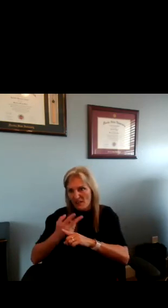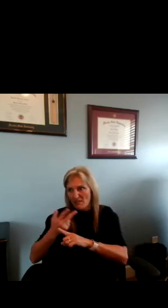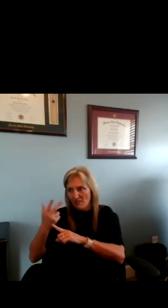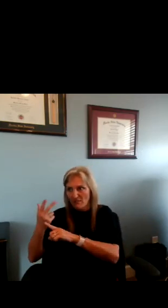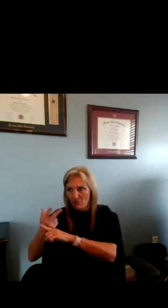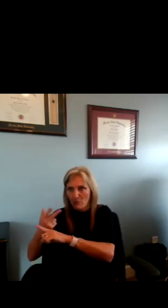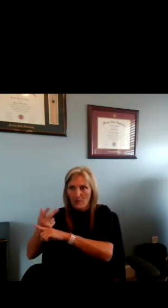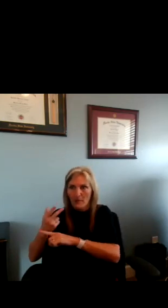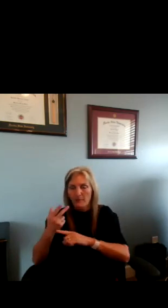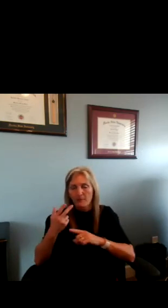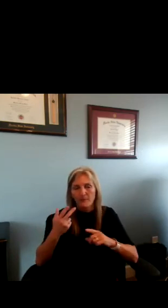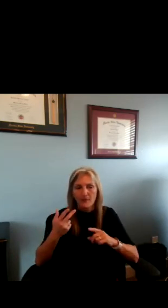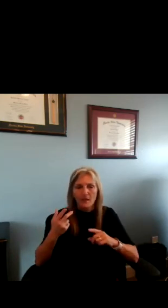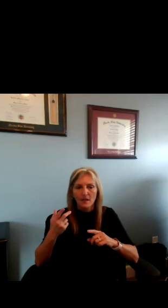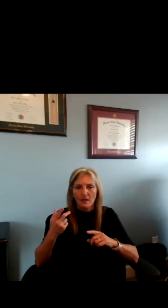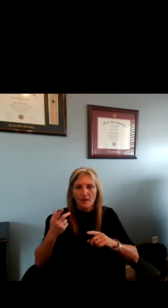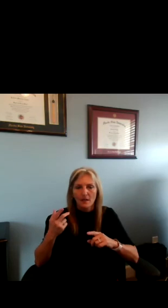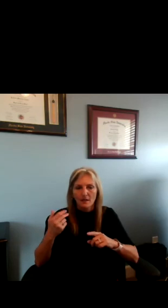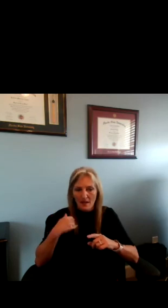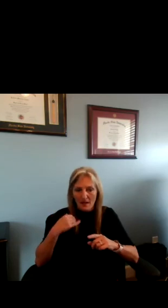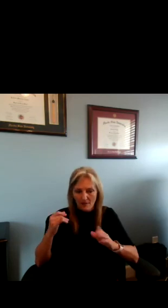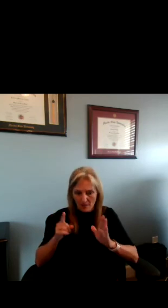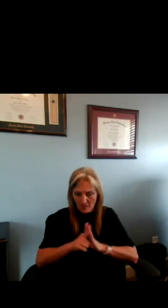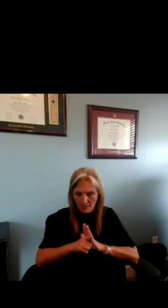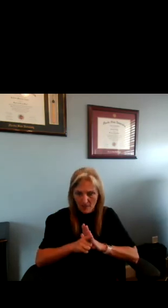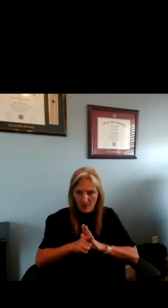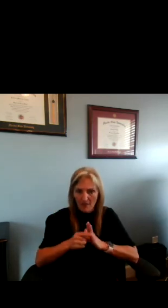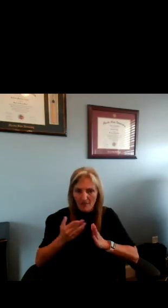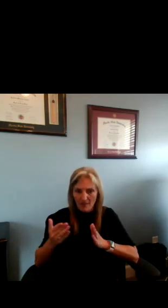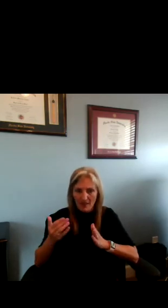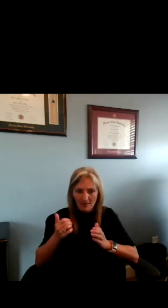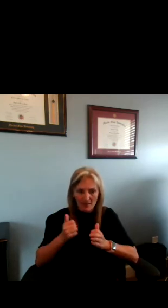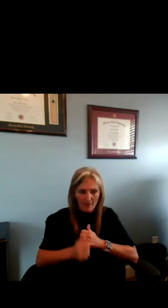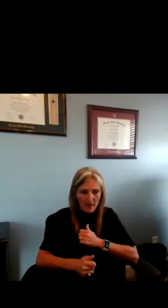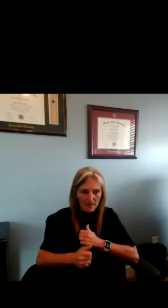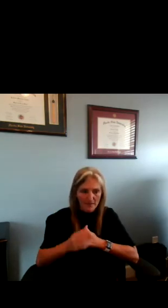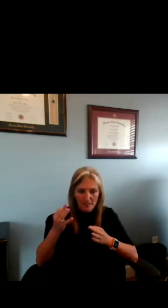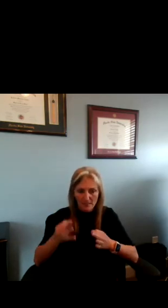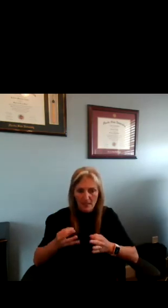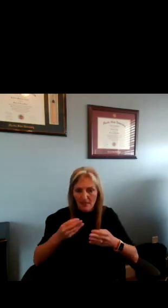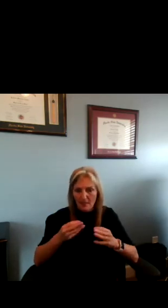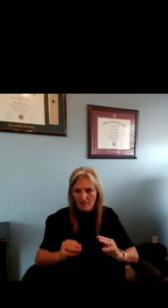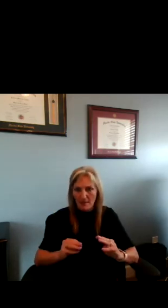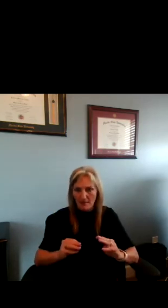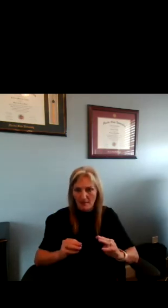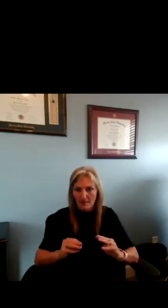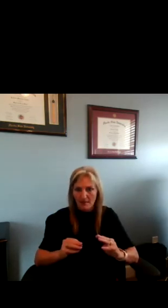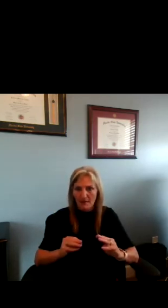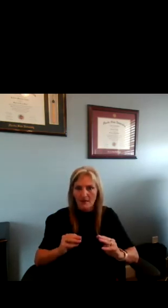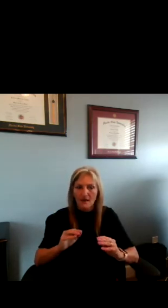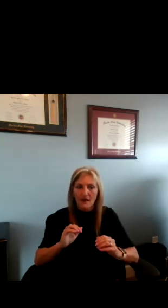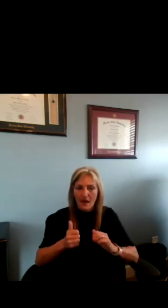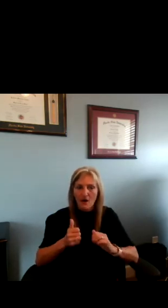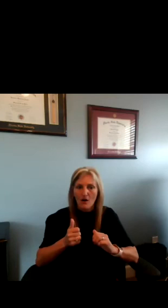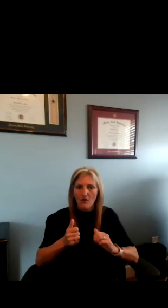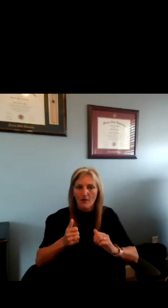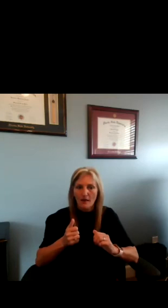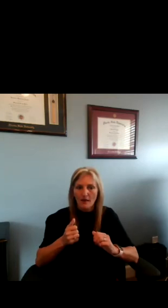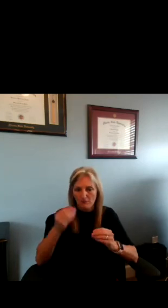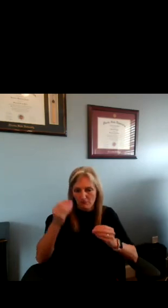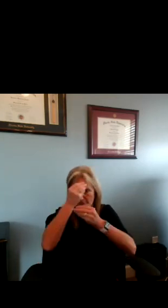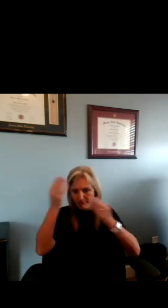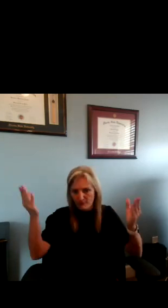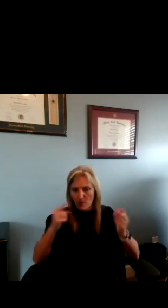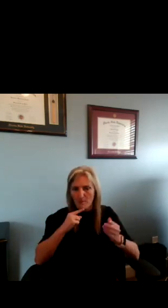identify the metrics that they have the capacity to collect and to determine the method by which those metrics will be made public. And so